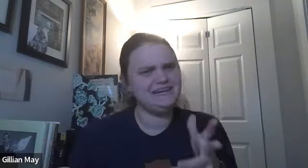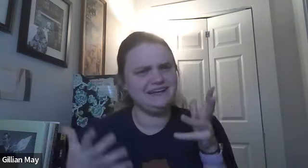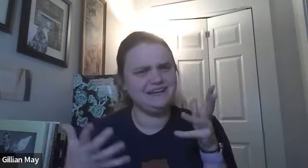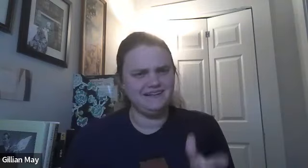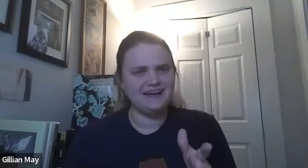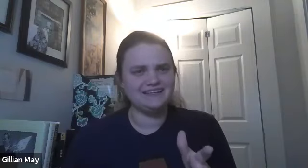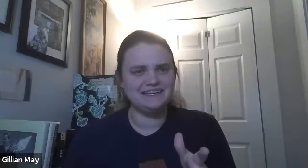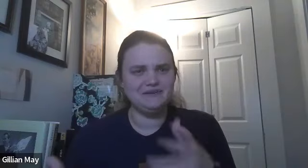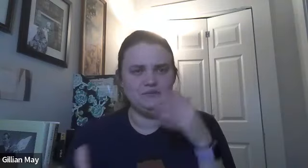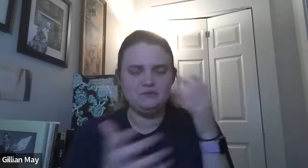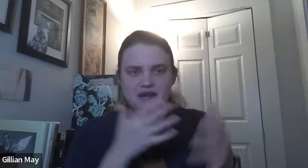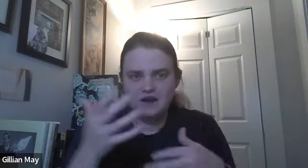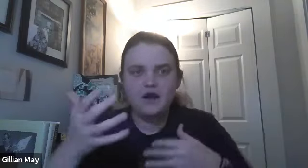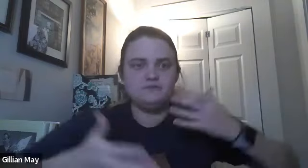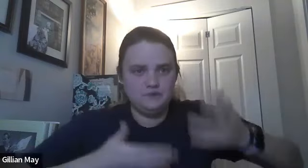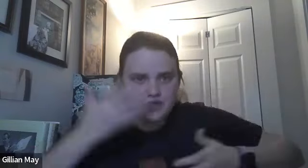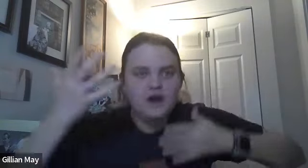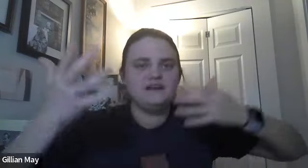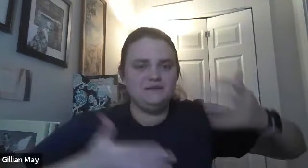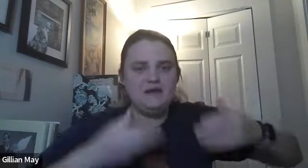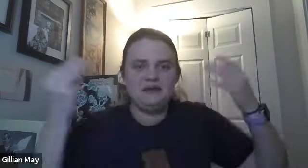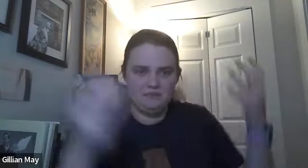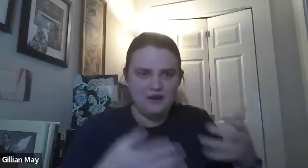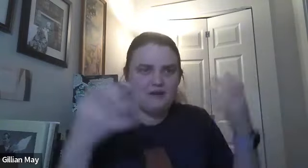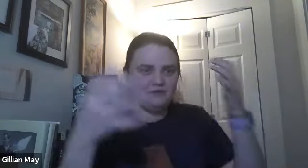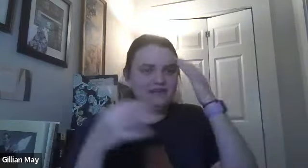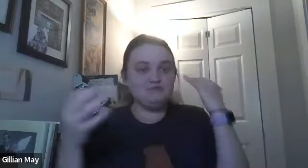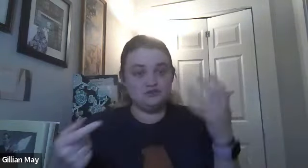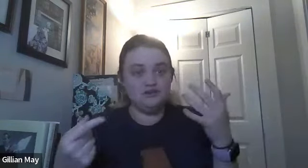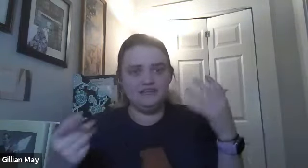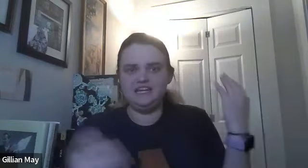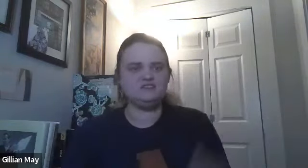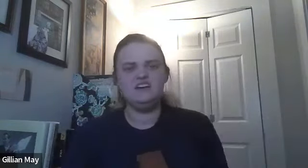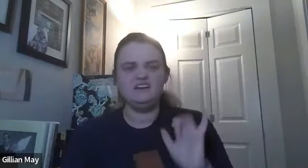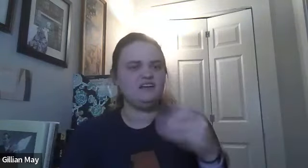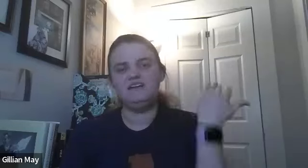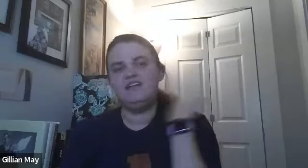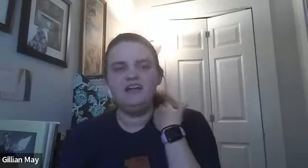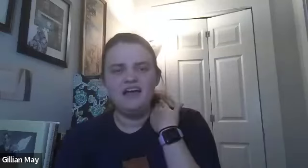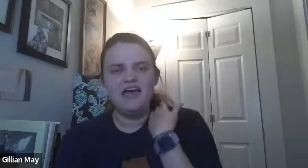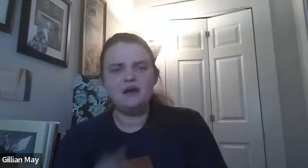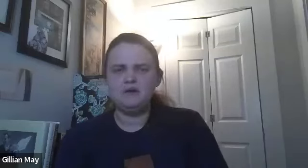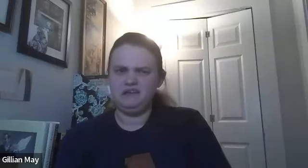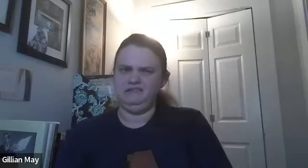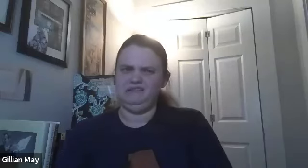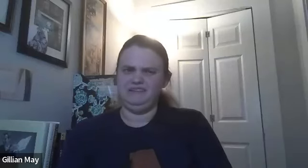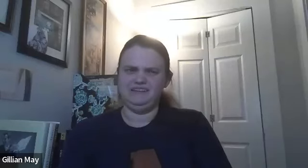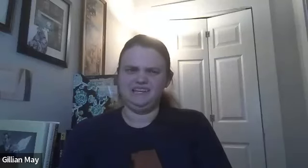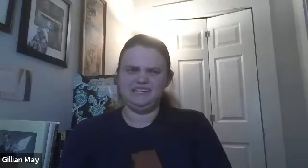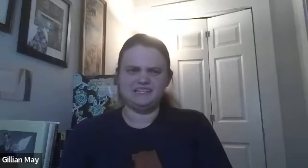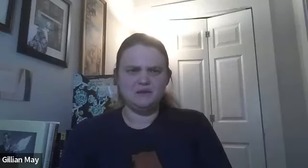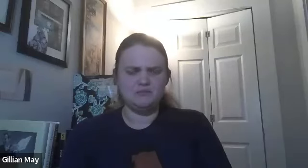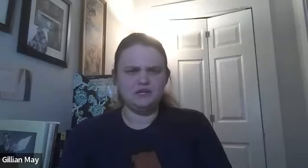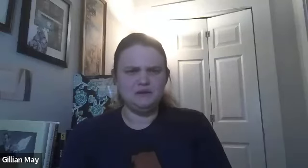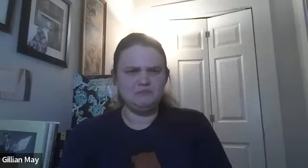it in class. Like we were in a we were talking about like a problem and he was struggling. He goes, and I went, it's not, what do you mean